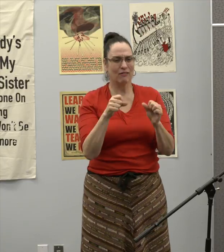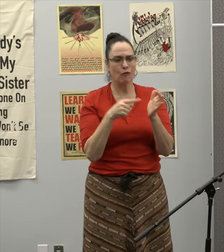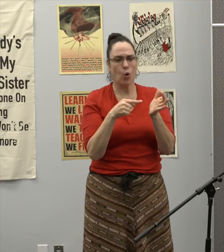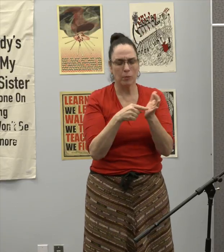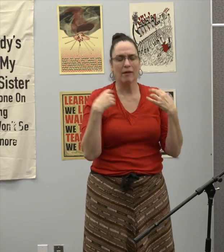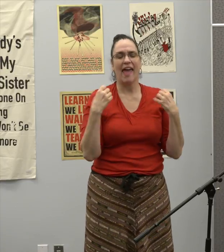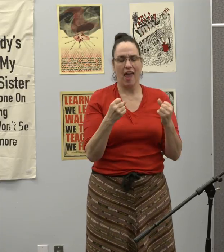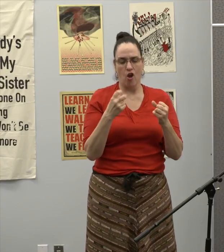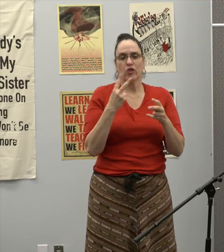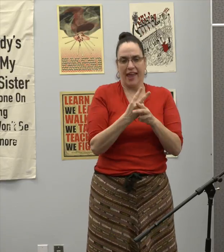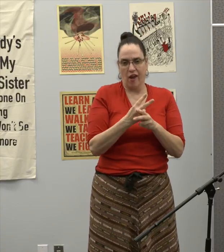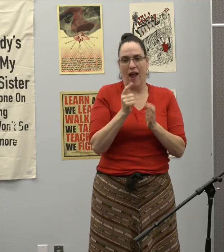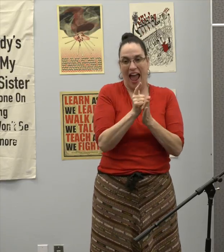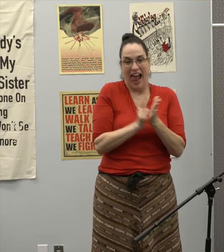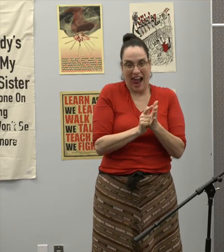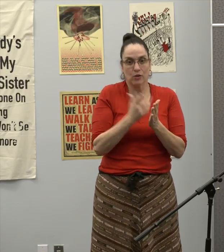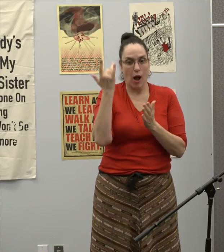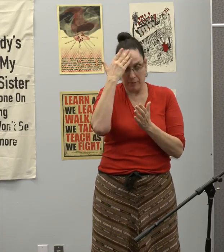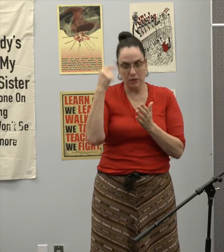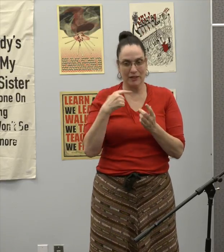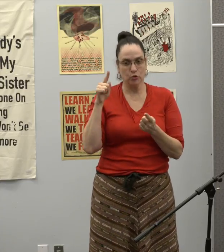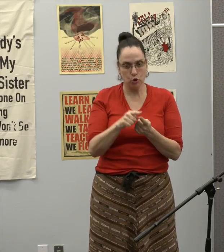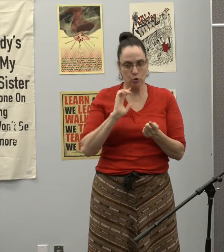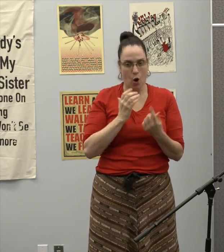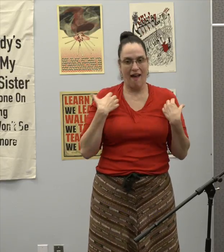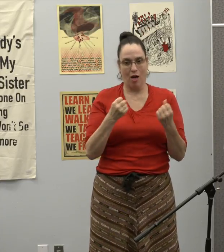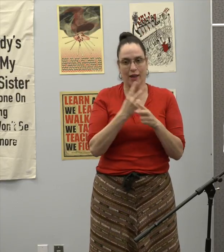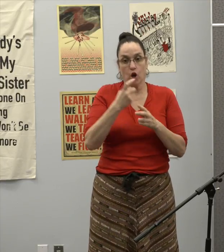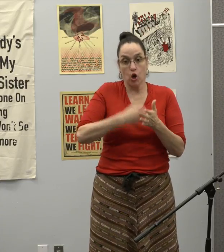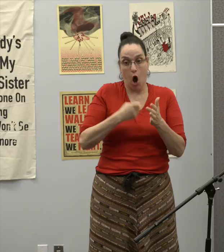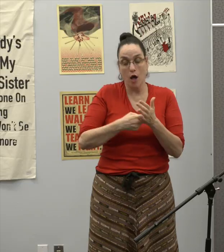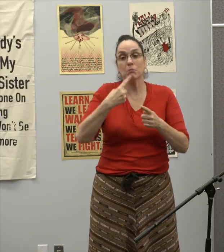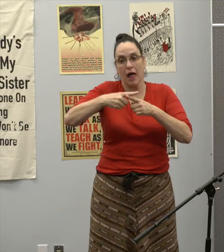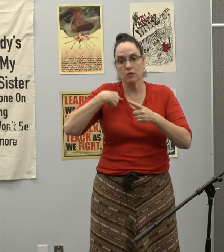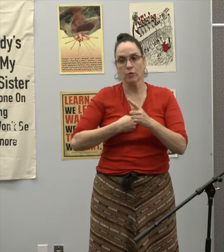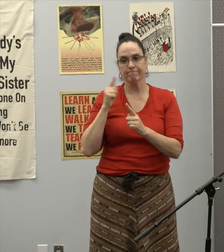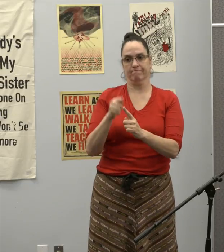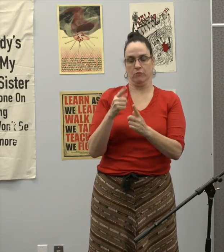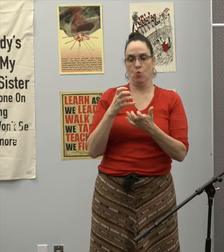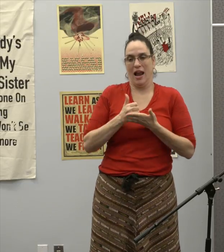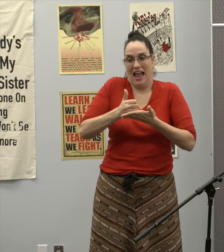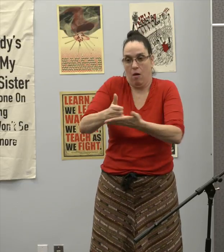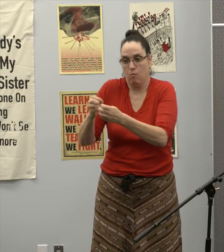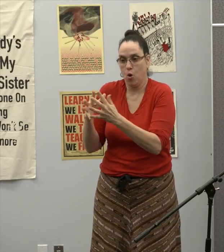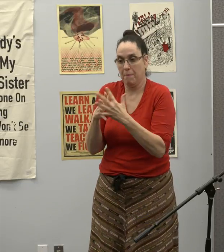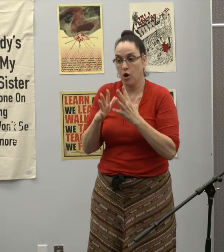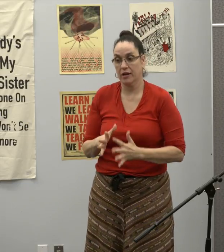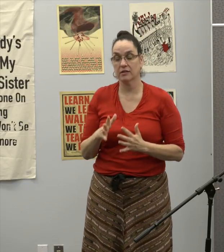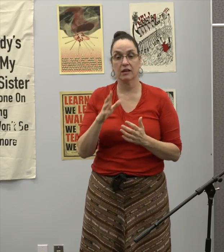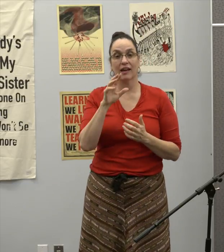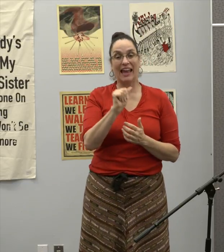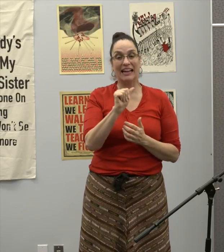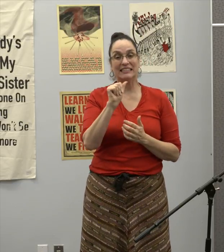costs under control and to help so many more Americans. What the ACA did, it said no pre-existing